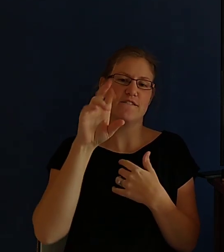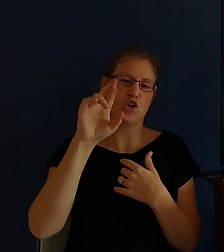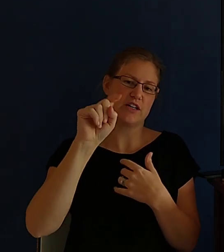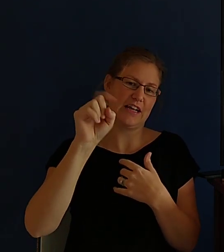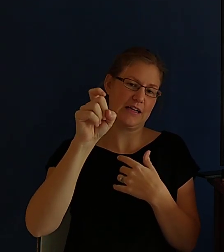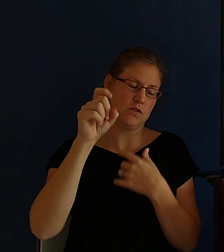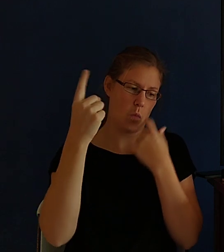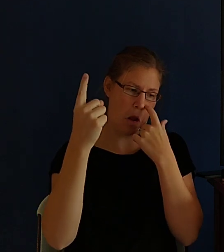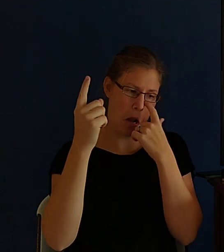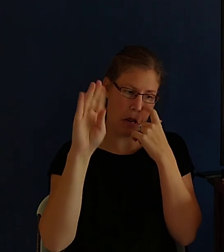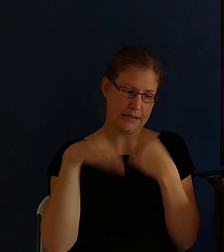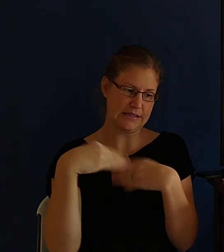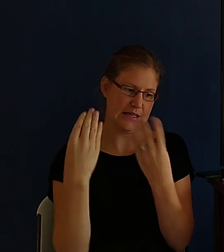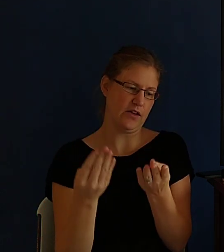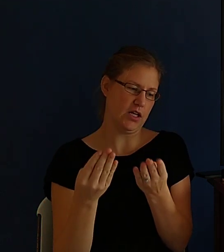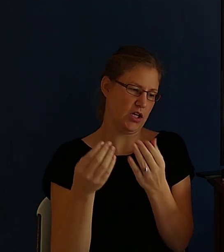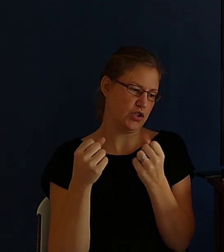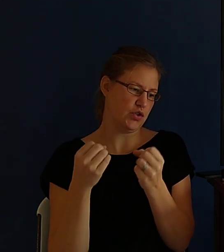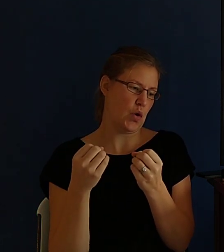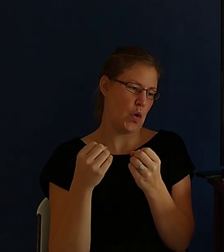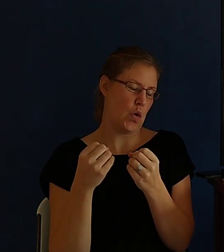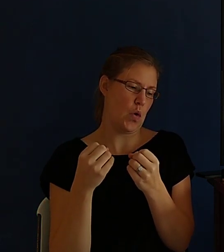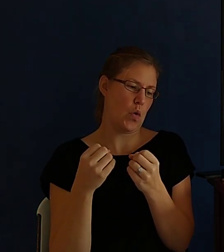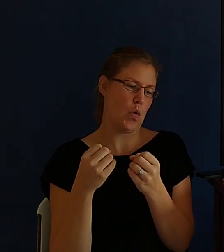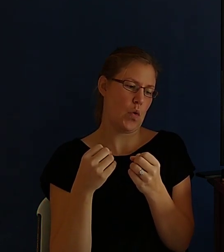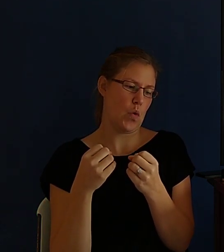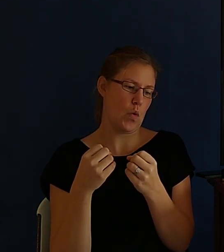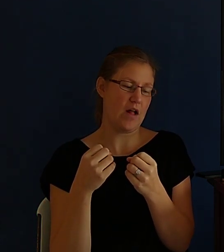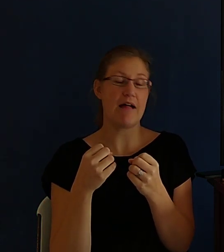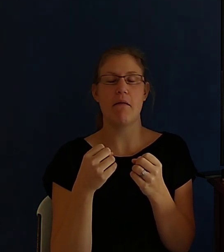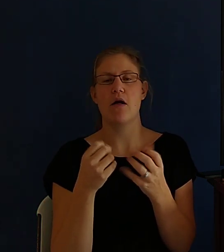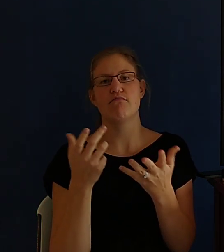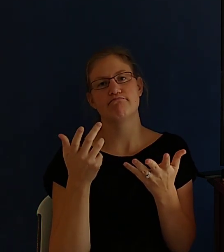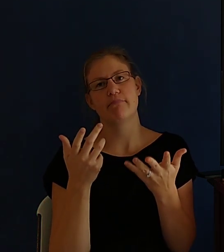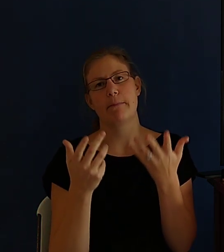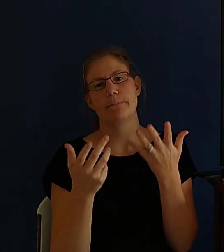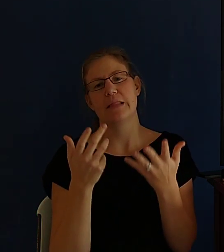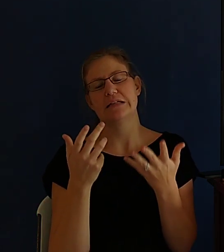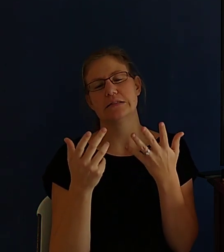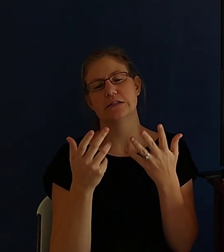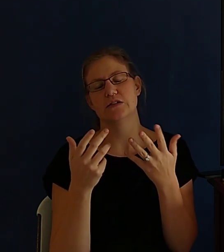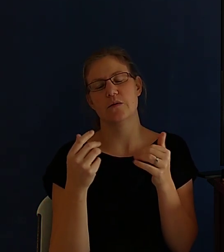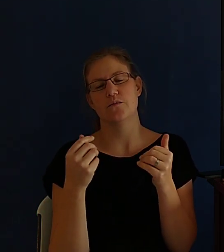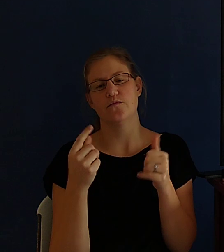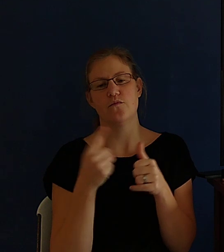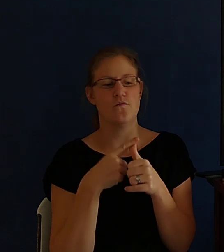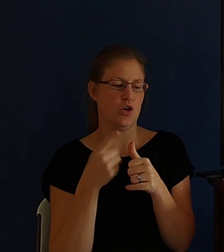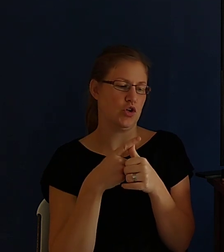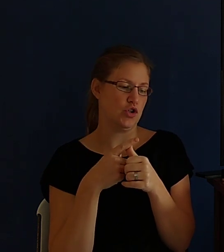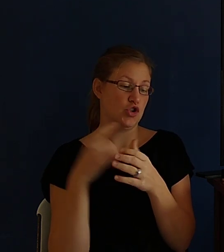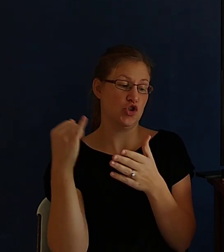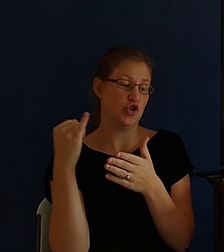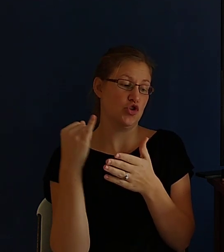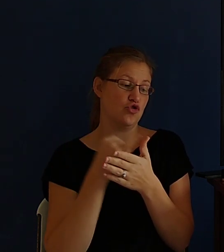here. So let's discover, or let's construct, first let's draw the spanning tree with only